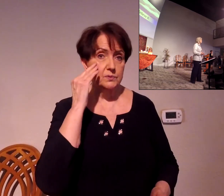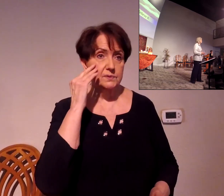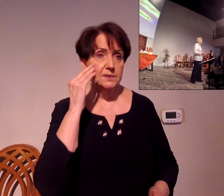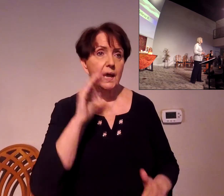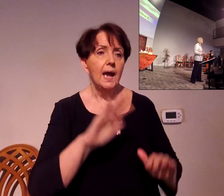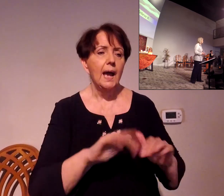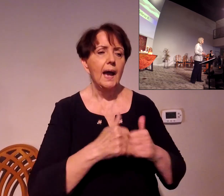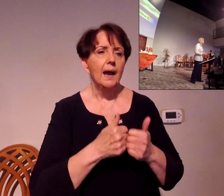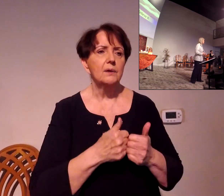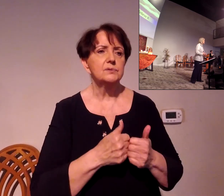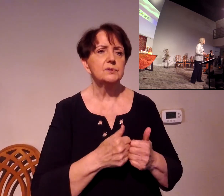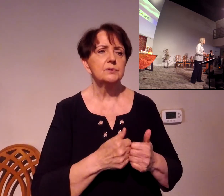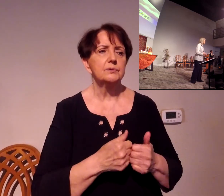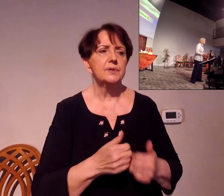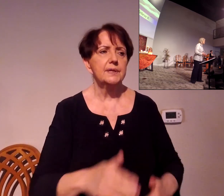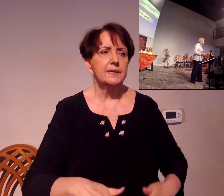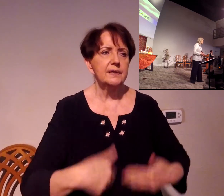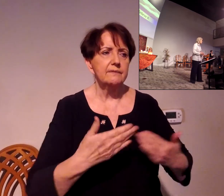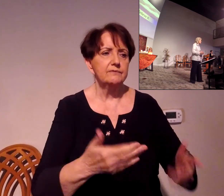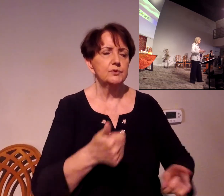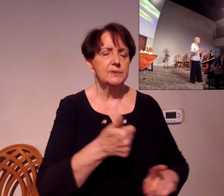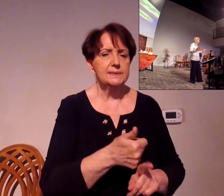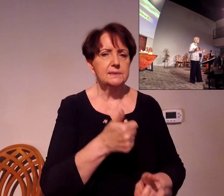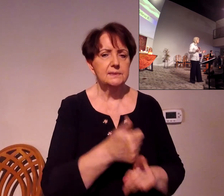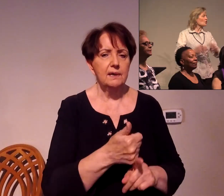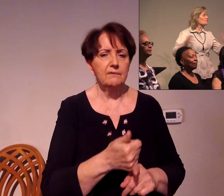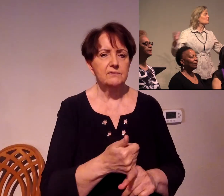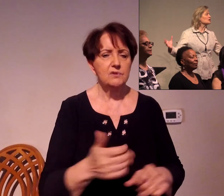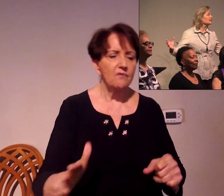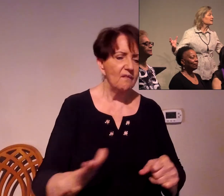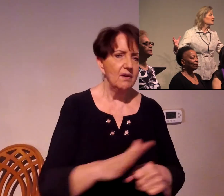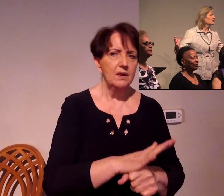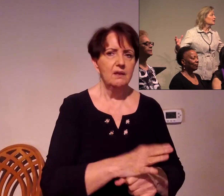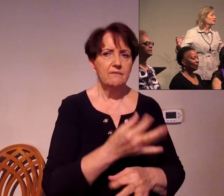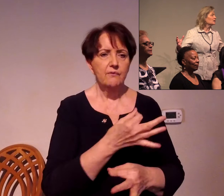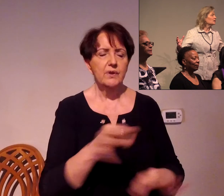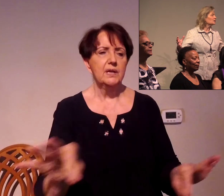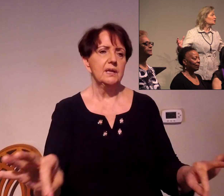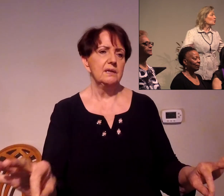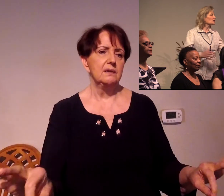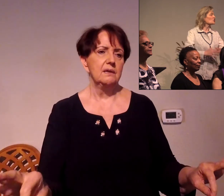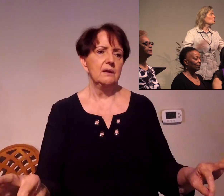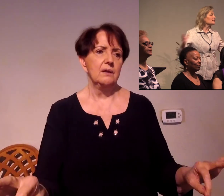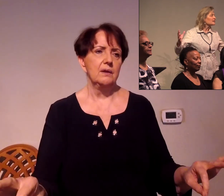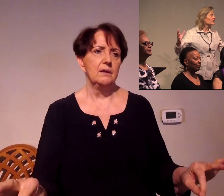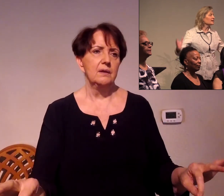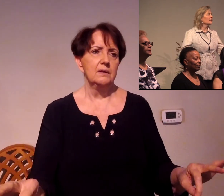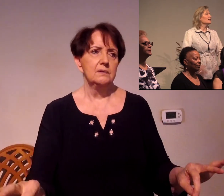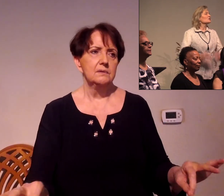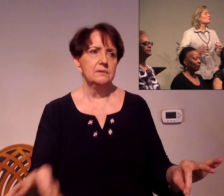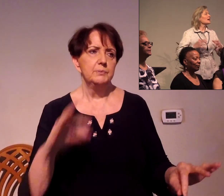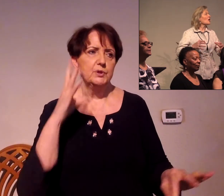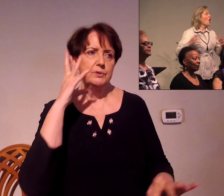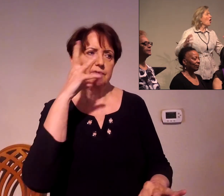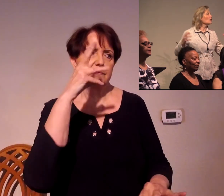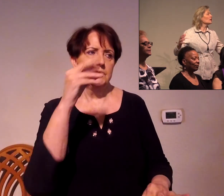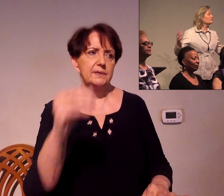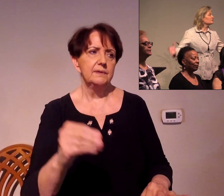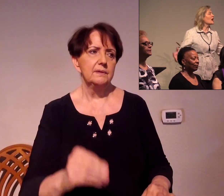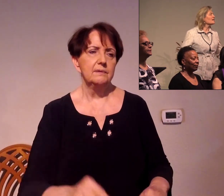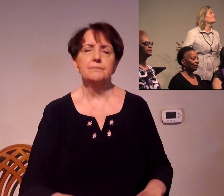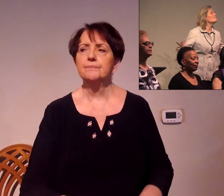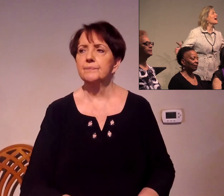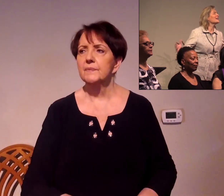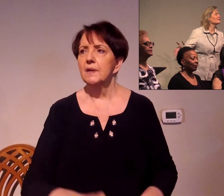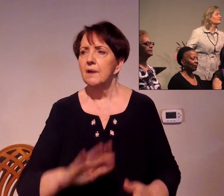how to unabashedly give to itself so fully, so freely, so exquisitely, so that all